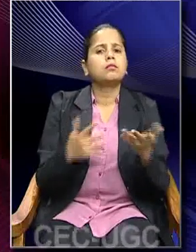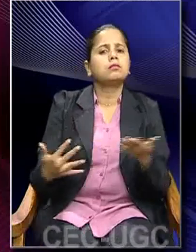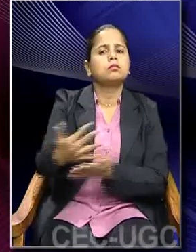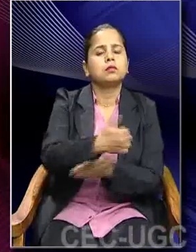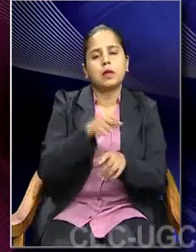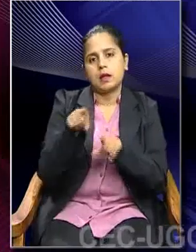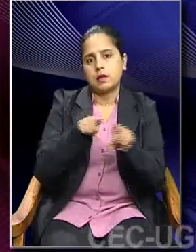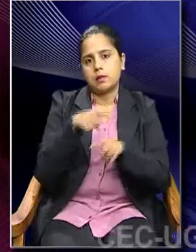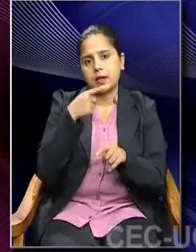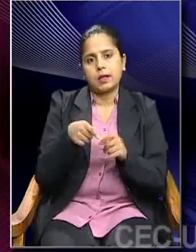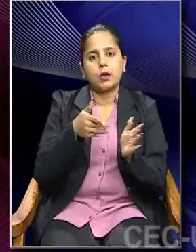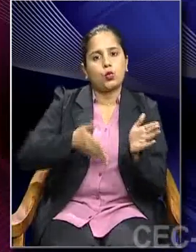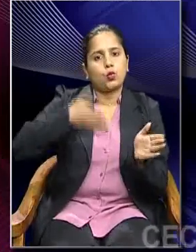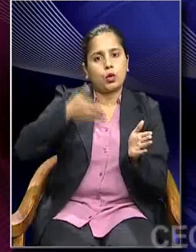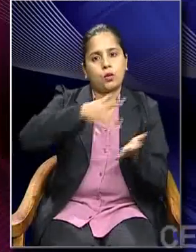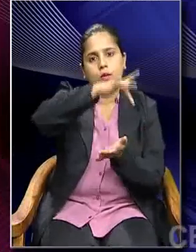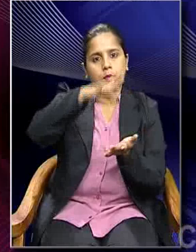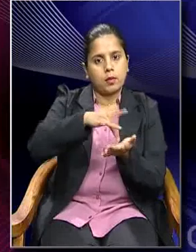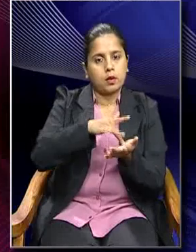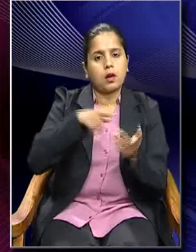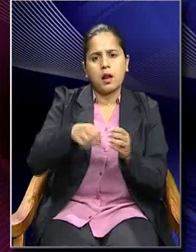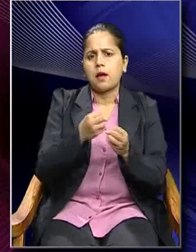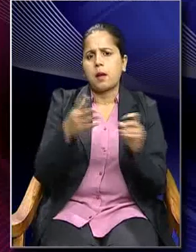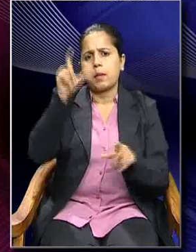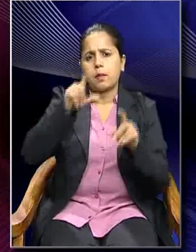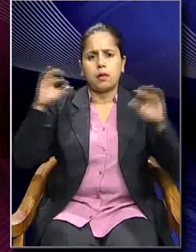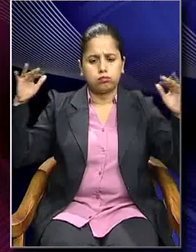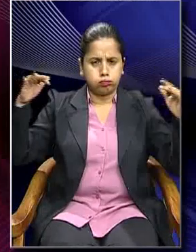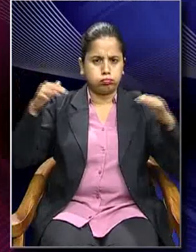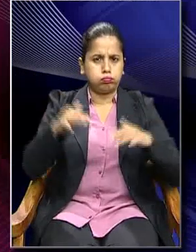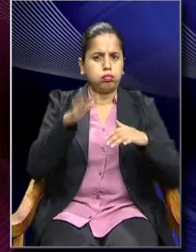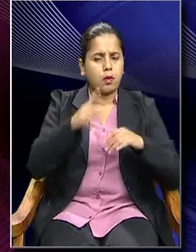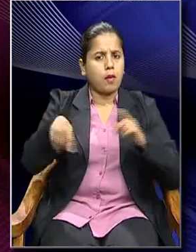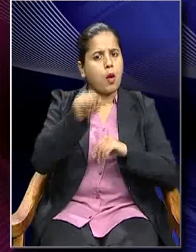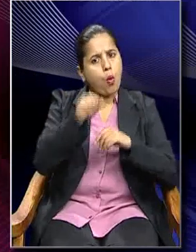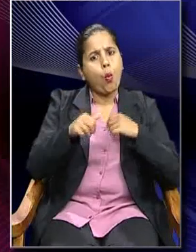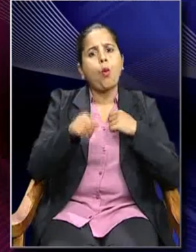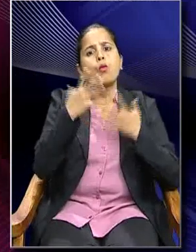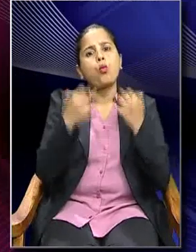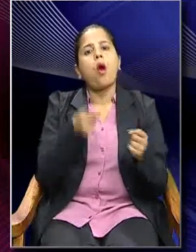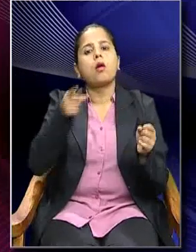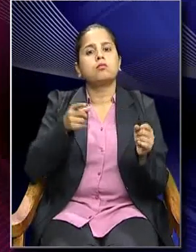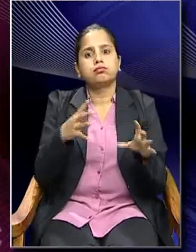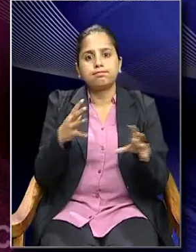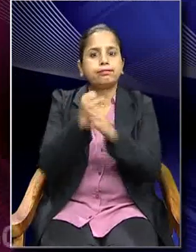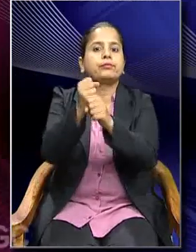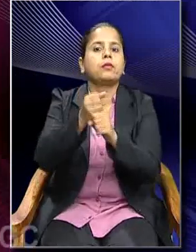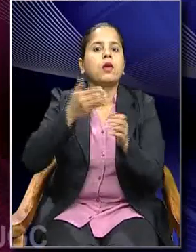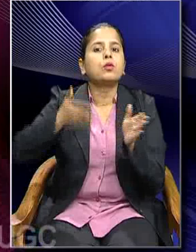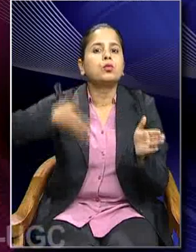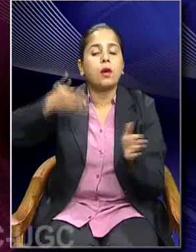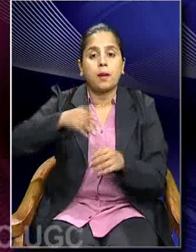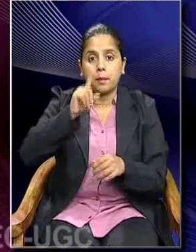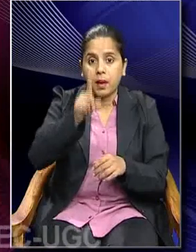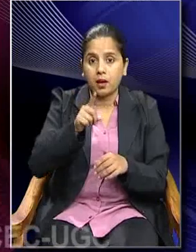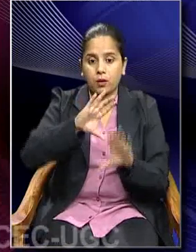Say, on a railway station, we see a number of people together. They have a common interest that they have to catch a train, but it's not